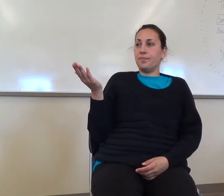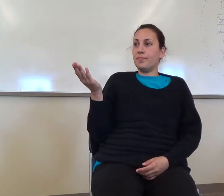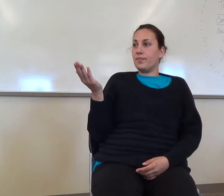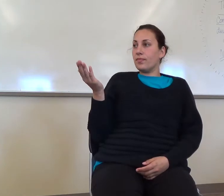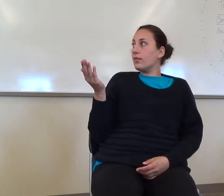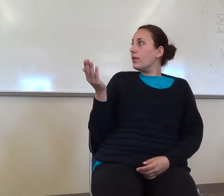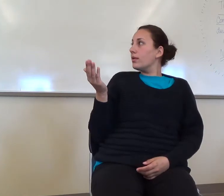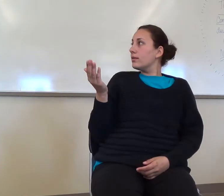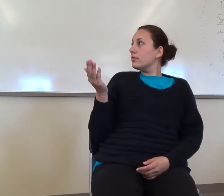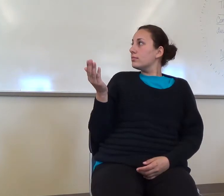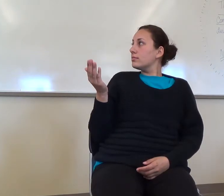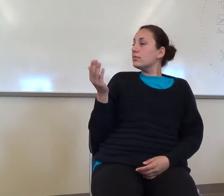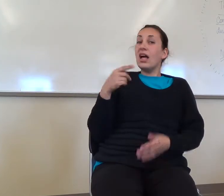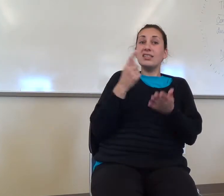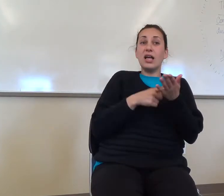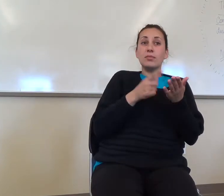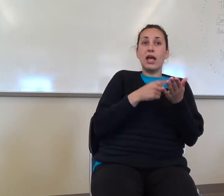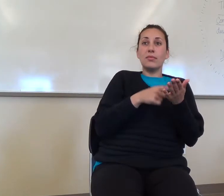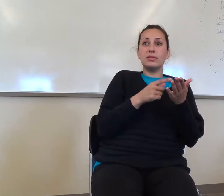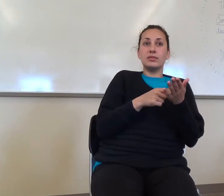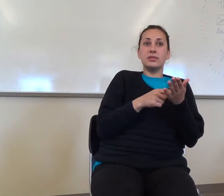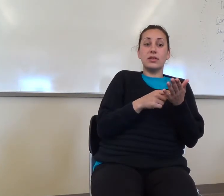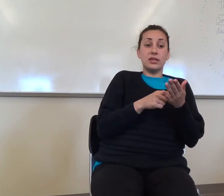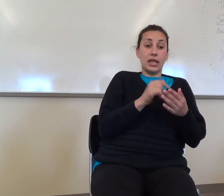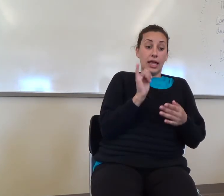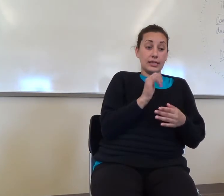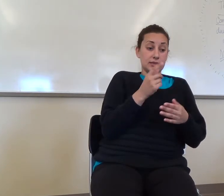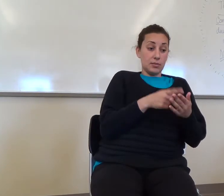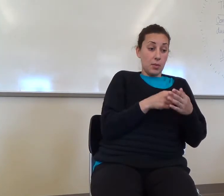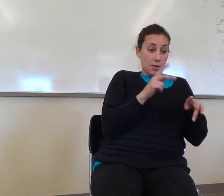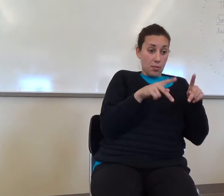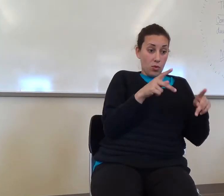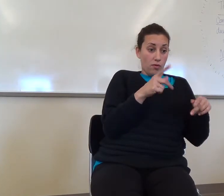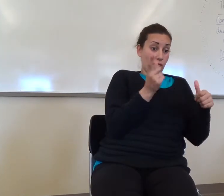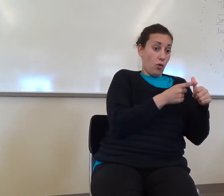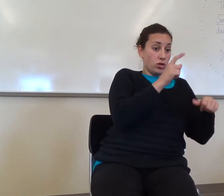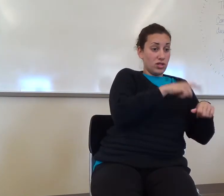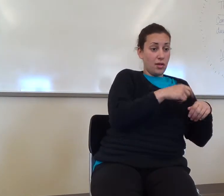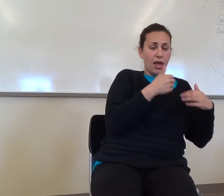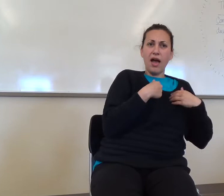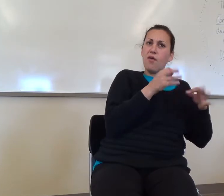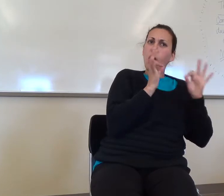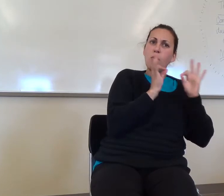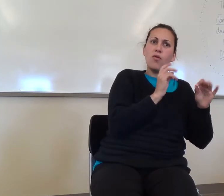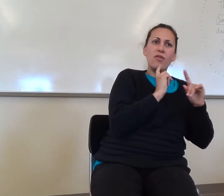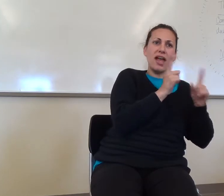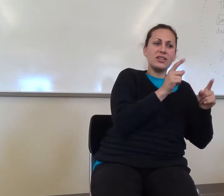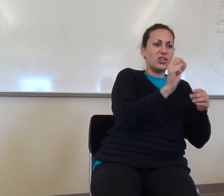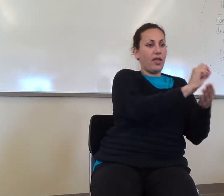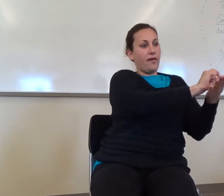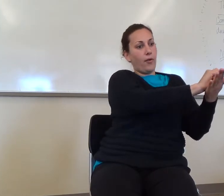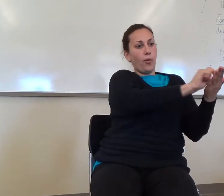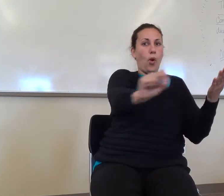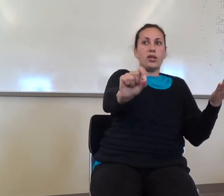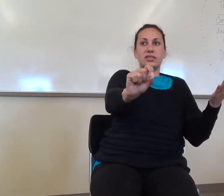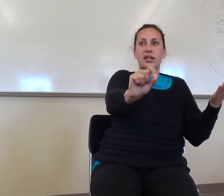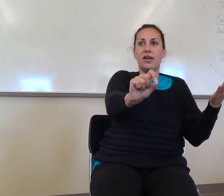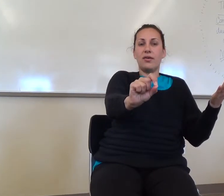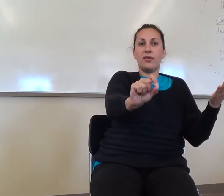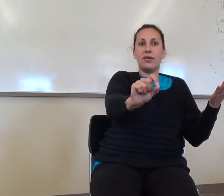they cross out a perfectly good answer to write this one. This is not necessarily the only answer,